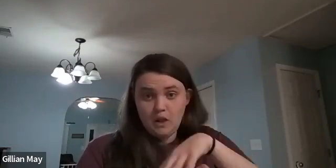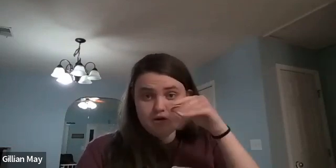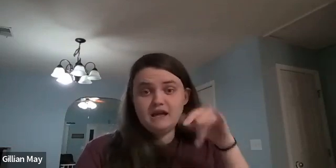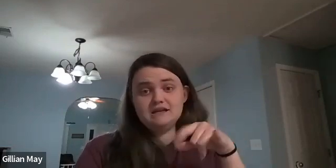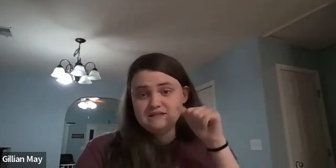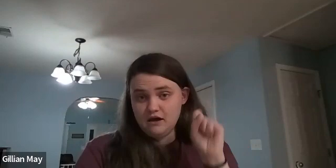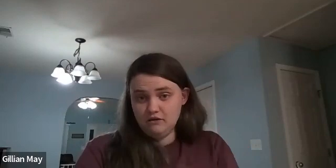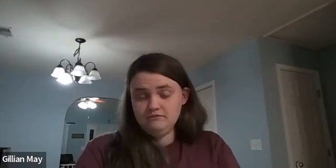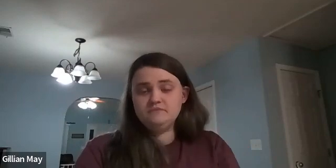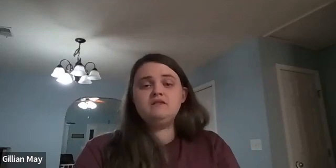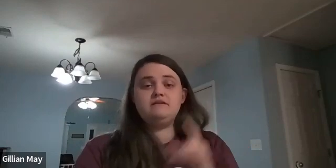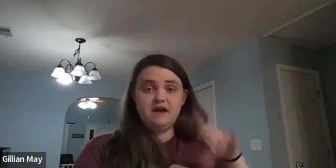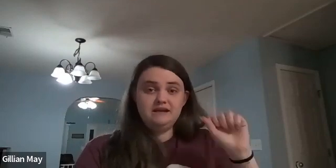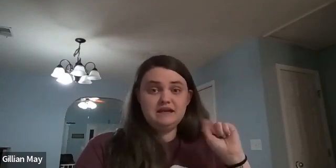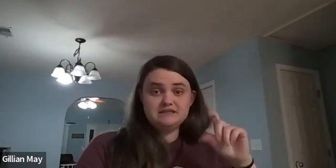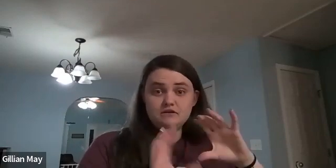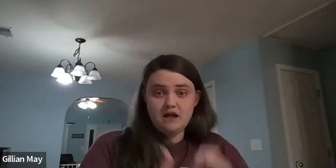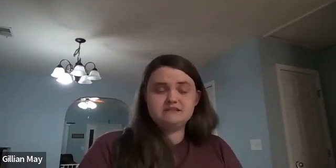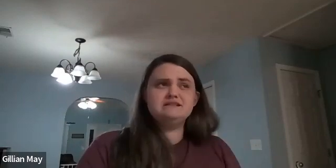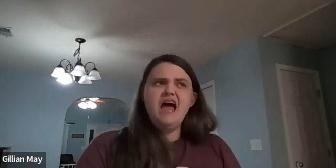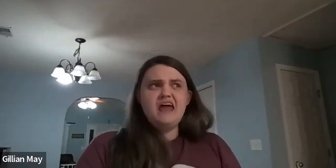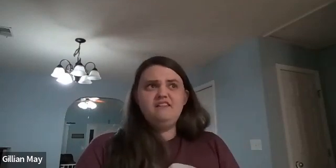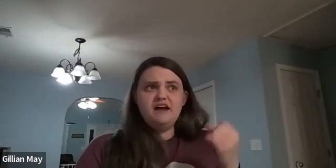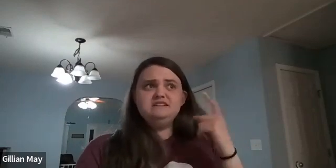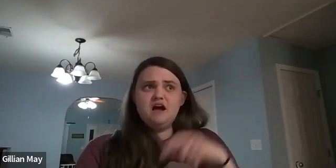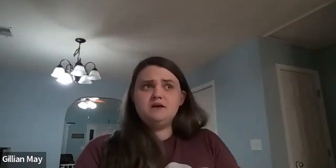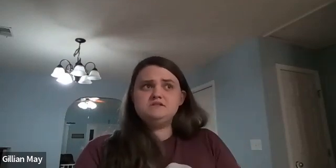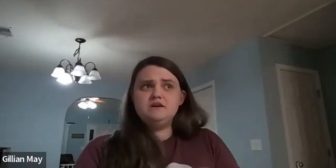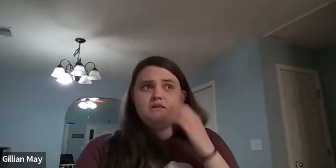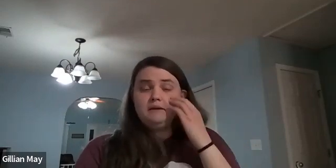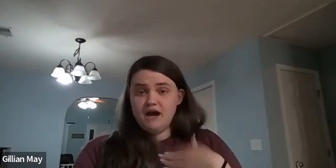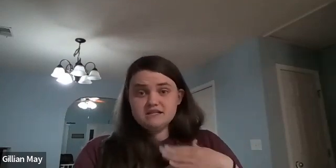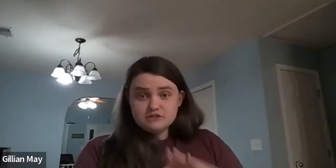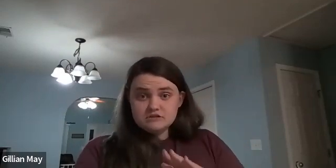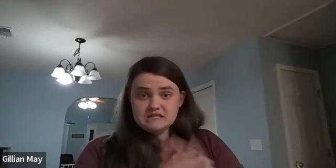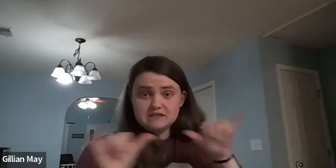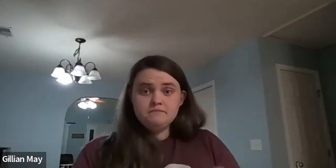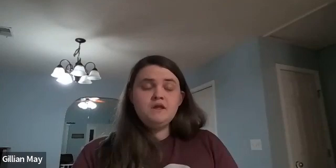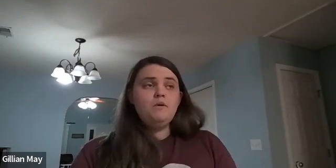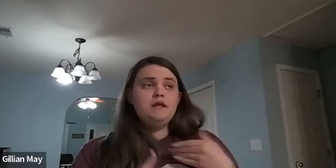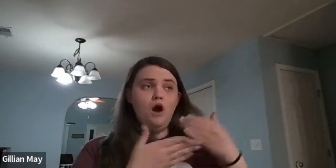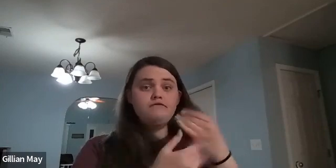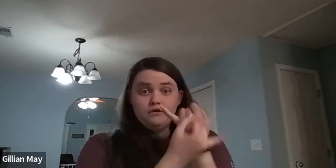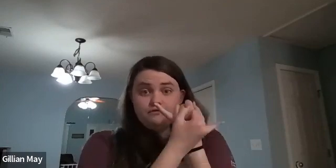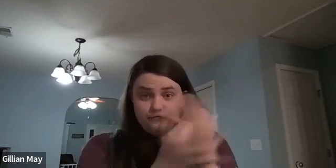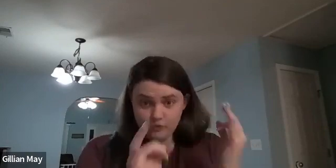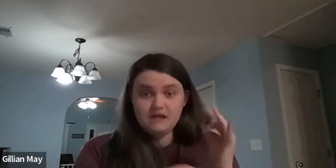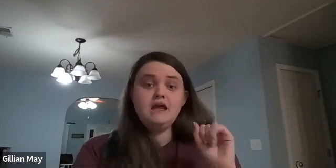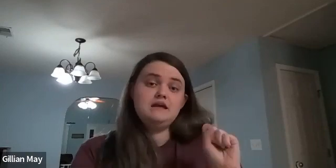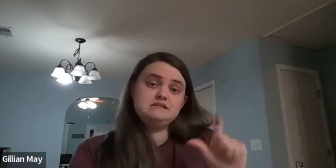learn ASL, like finding ASL classes. And a lot of times, like my school system, we offer free